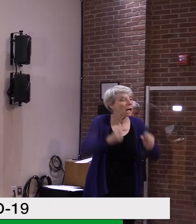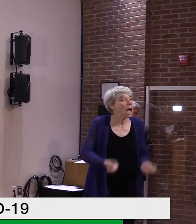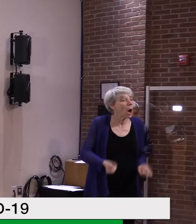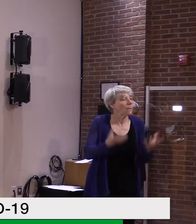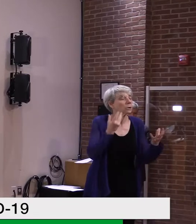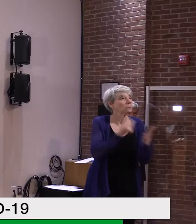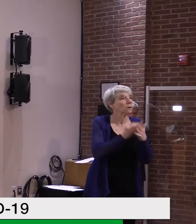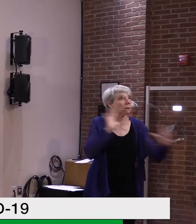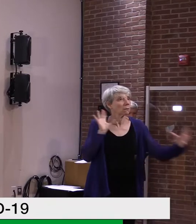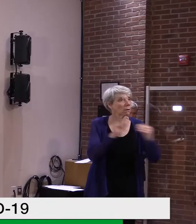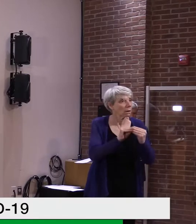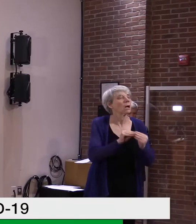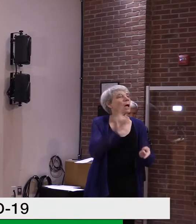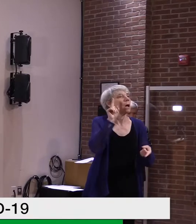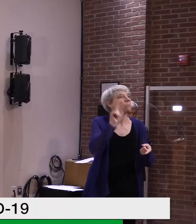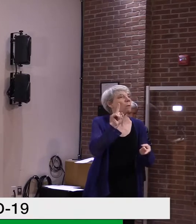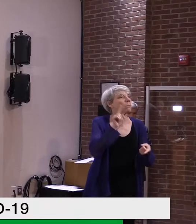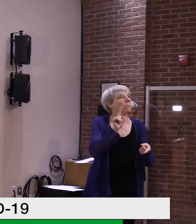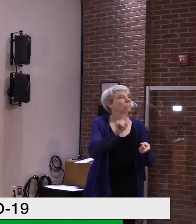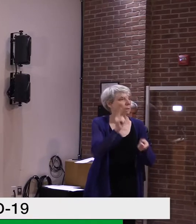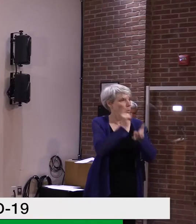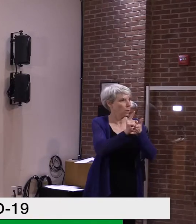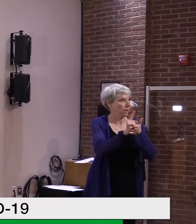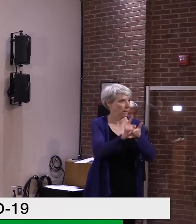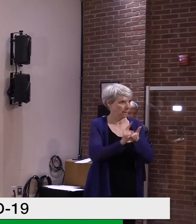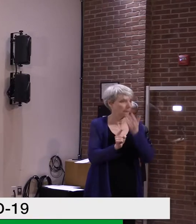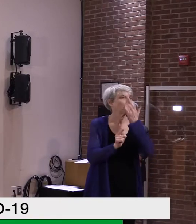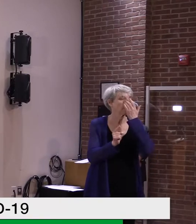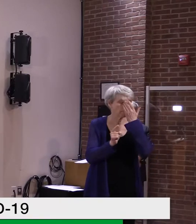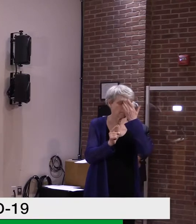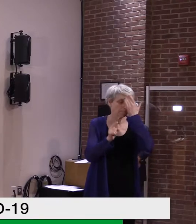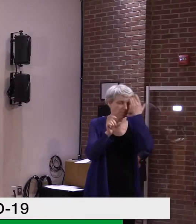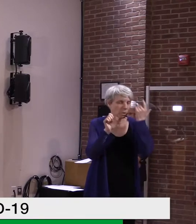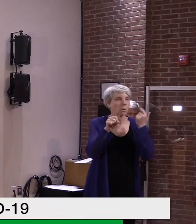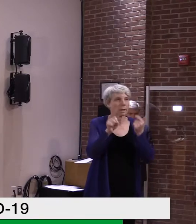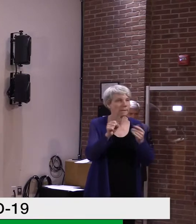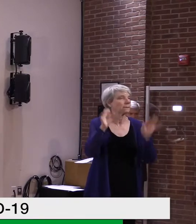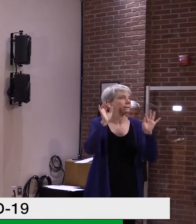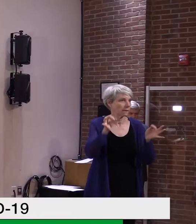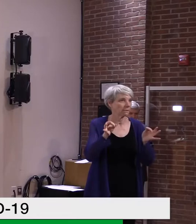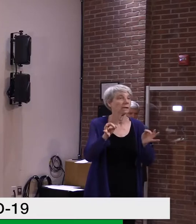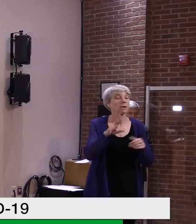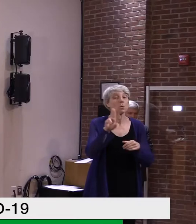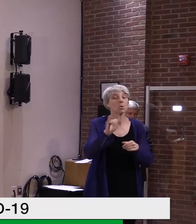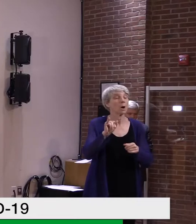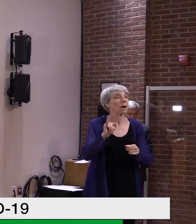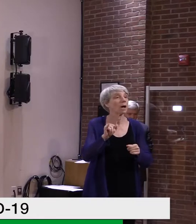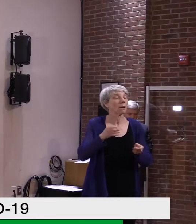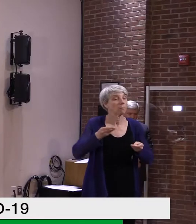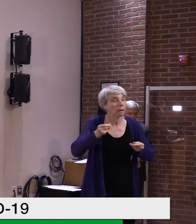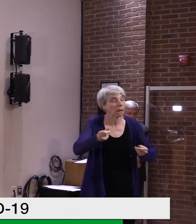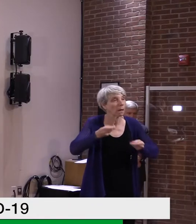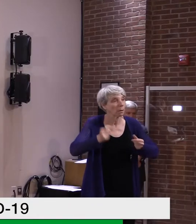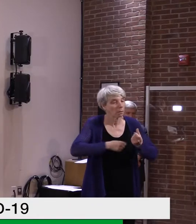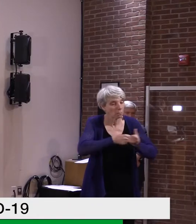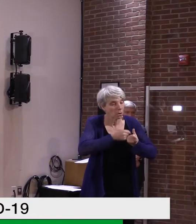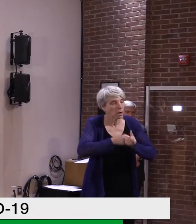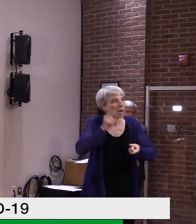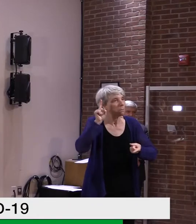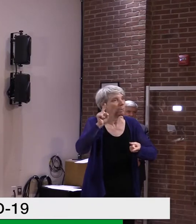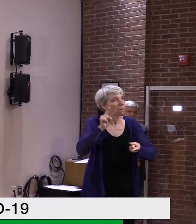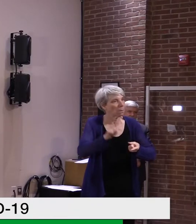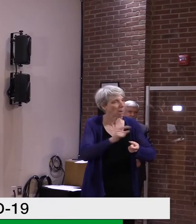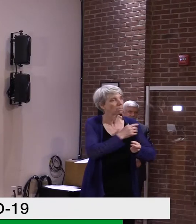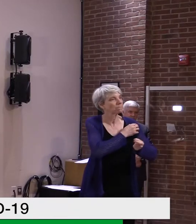after week. So those numbers continue to come down pretty drastically. I think some of it is a